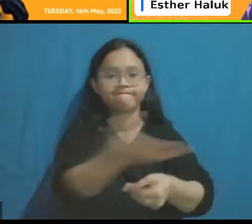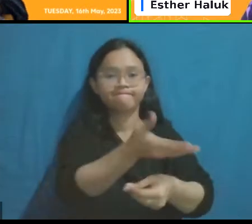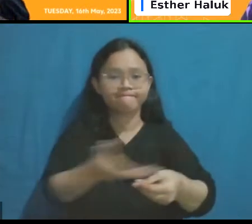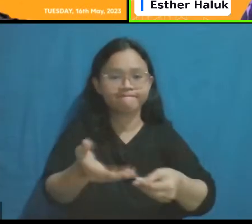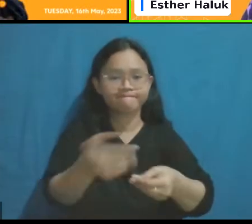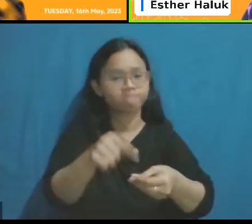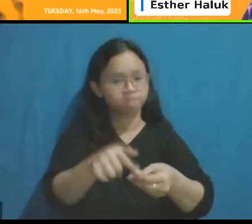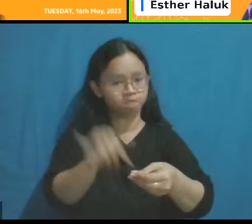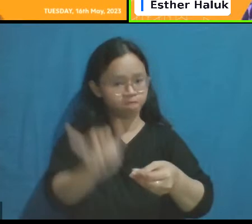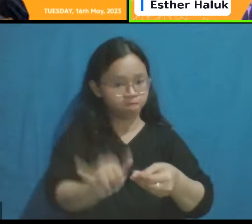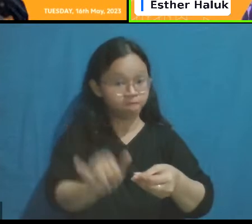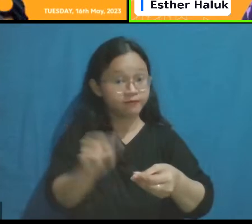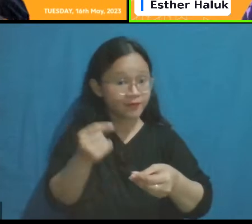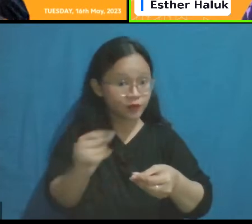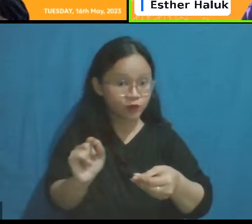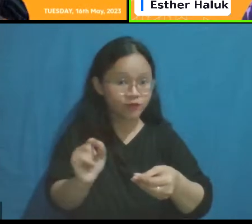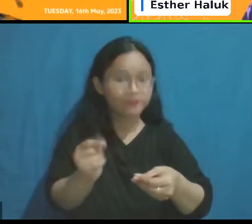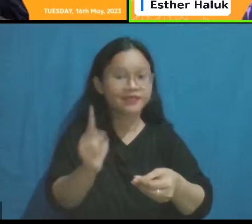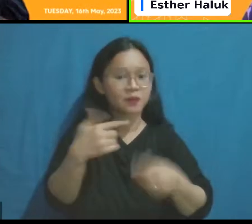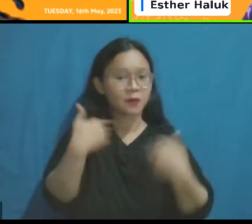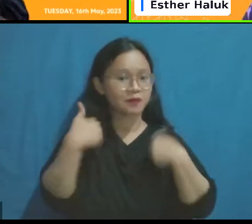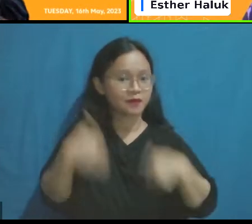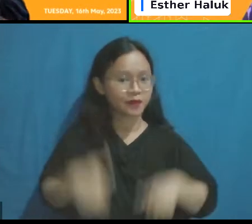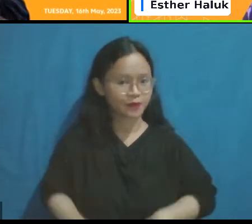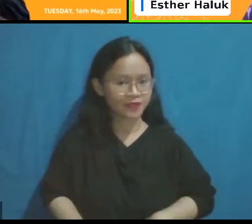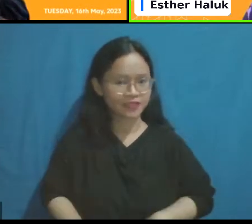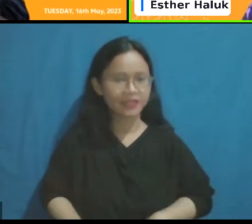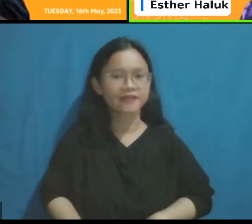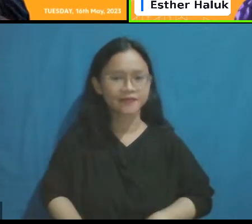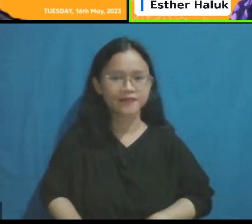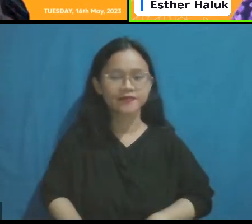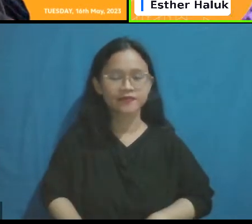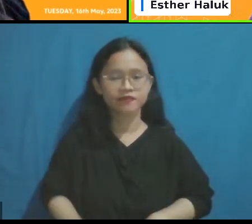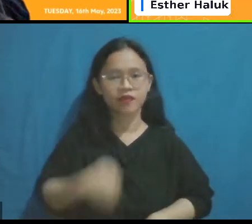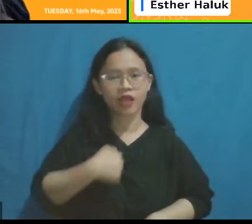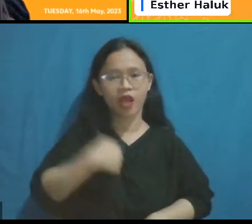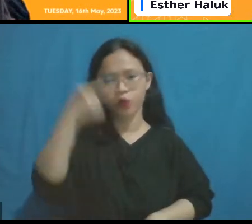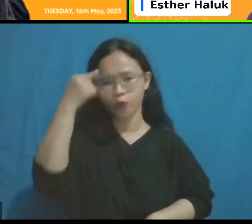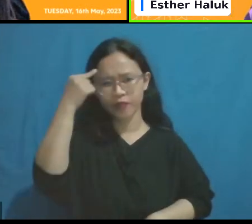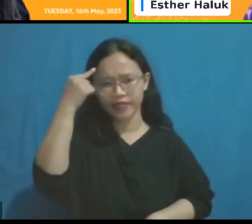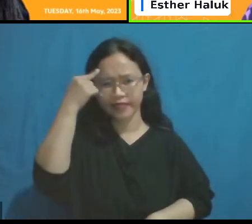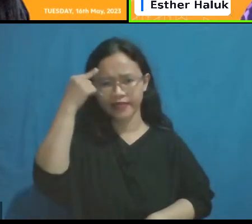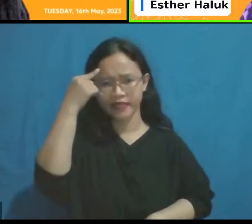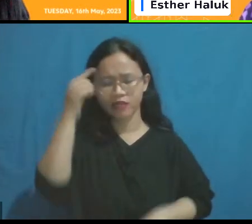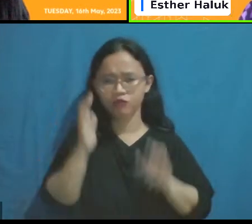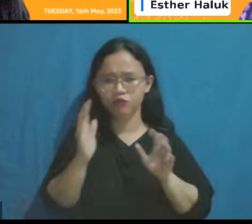people, as a human being. And I think for